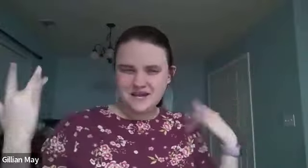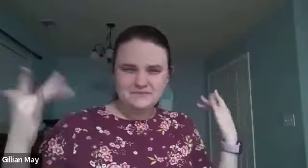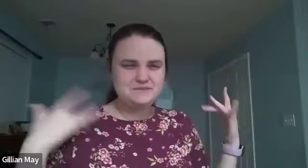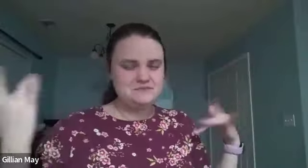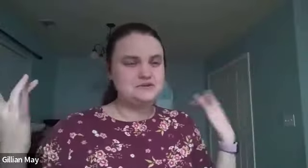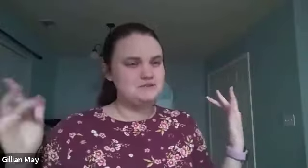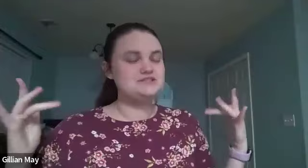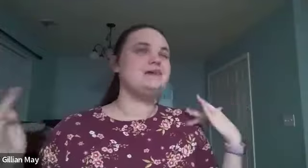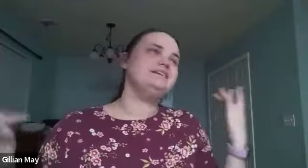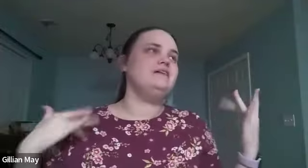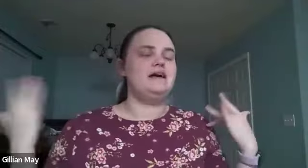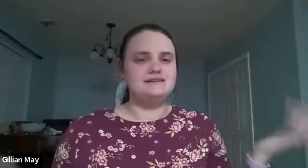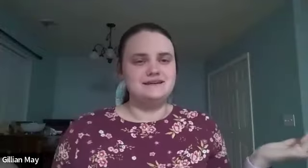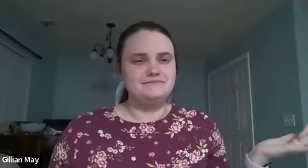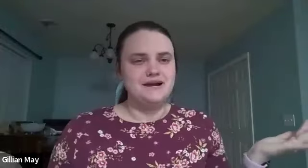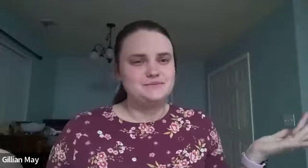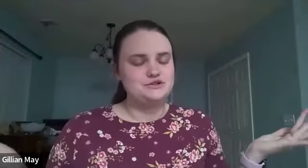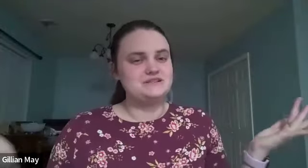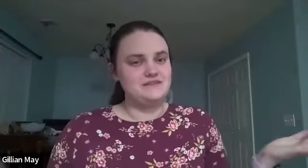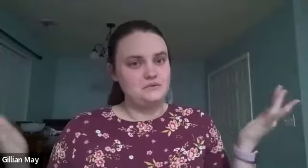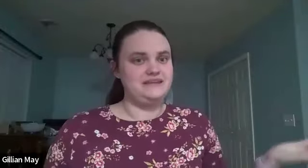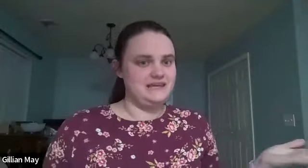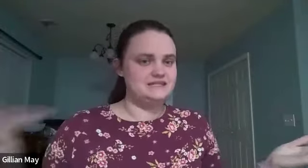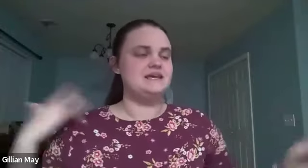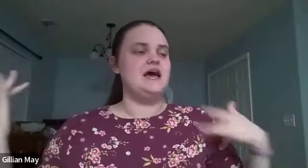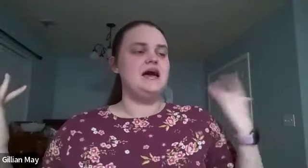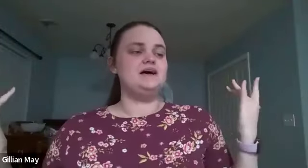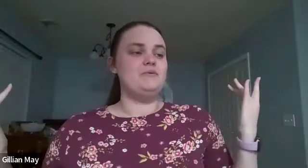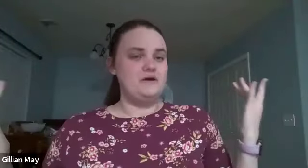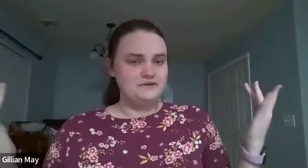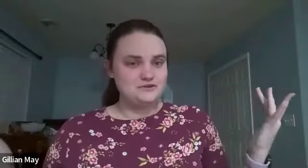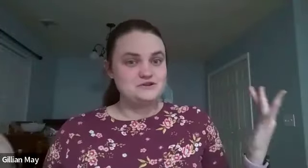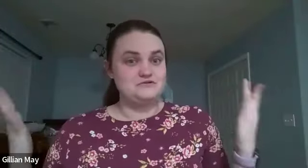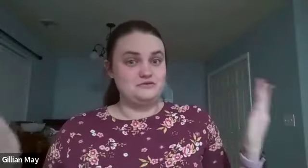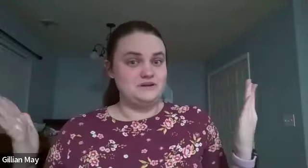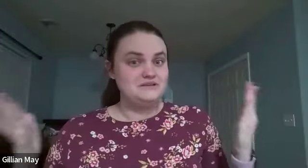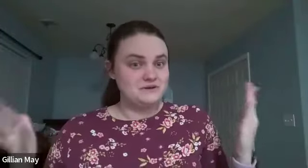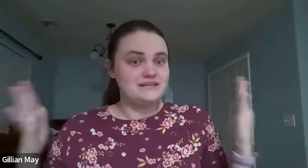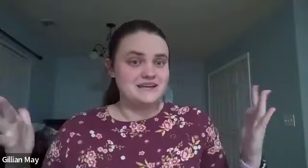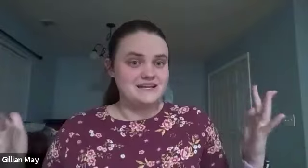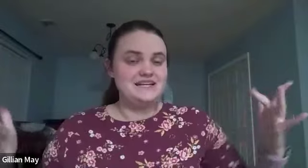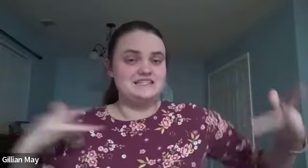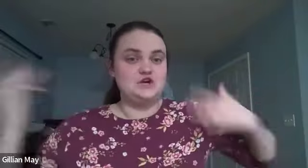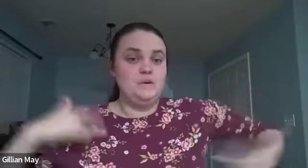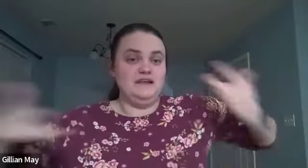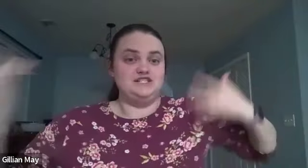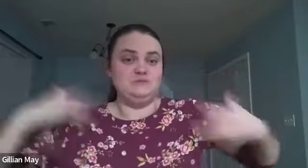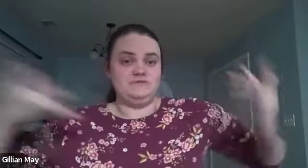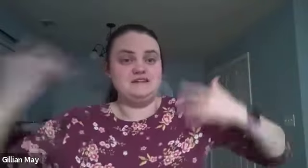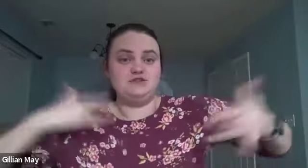Sometimes people, especially, I mean, like I said, my exposure is a lot with kids. What they'll do is they're really, really excited is they're going like super fast. It's